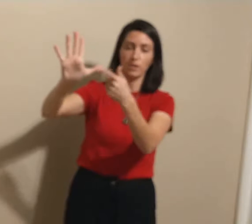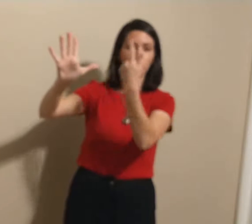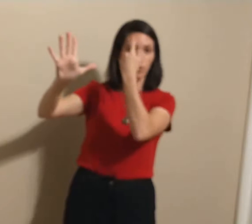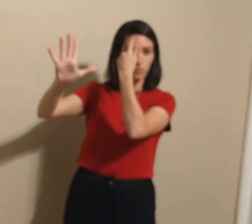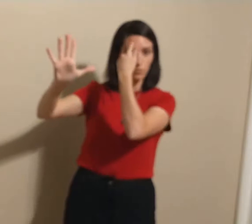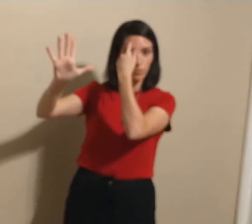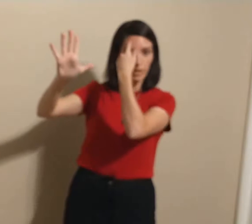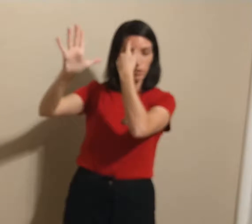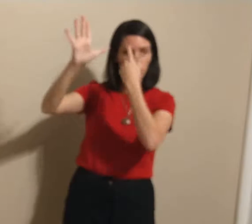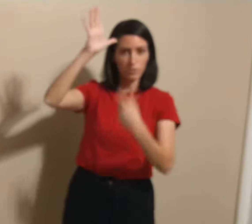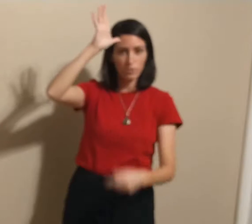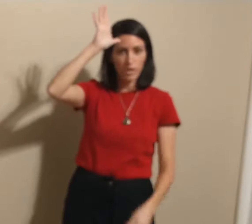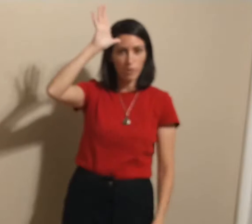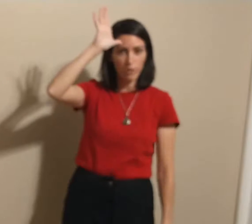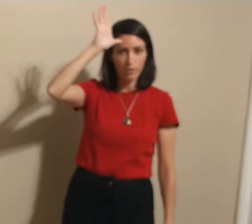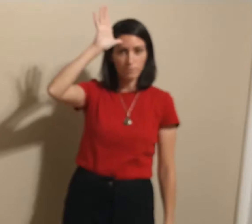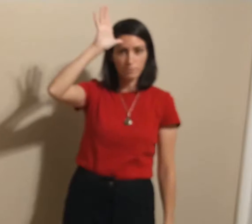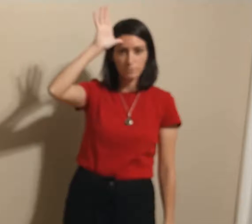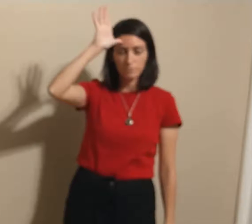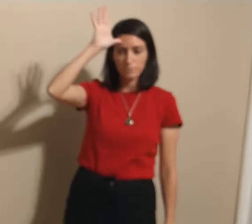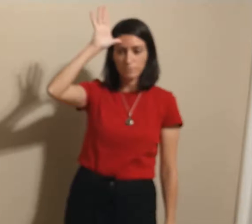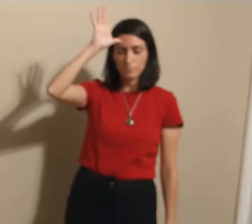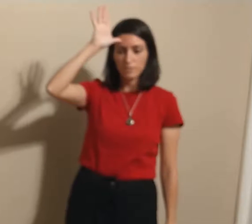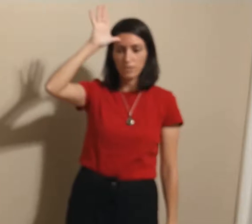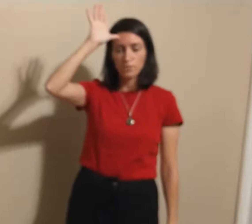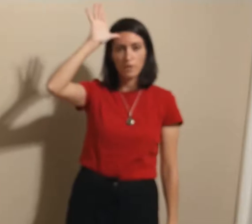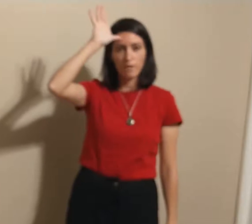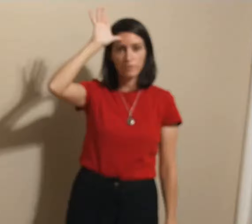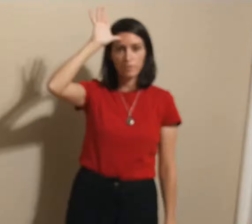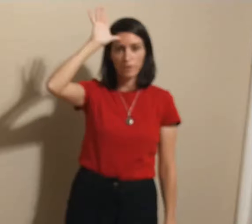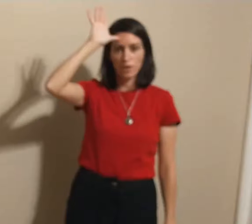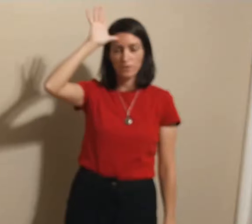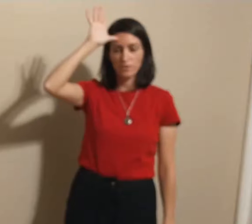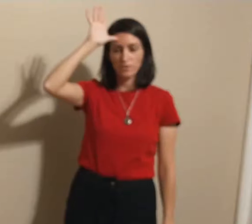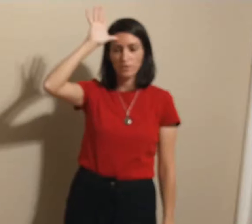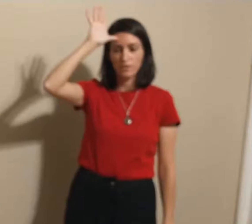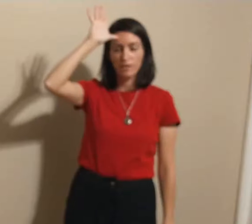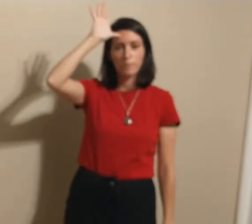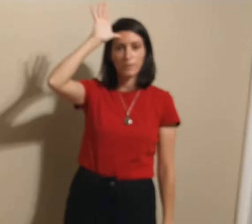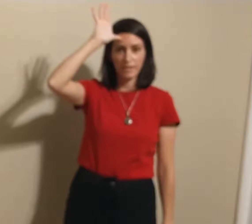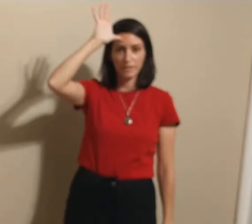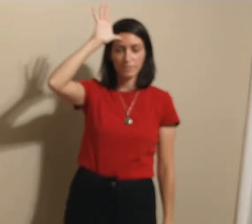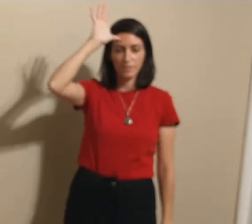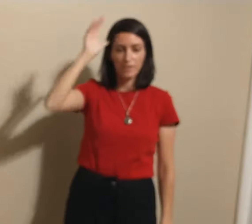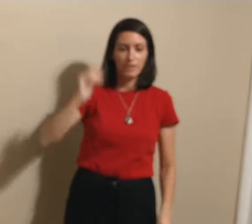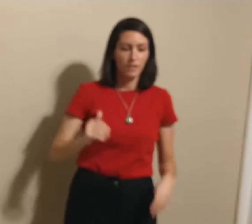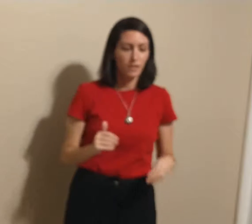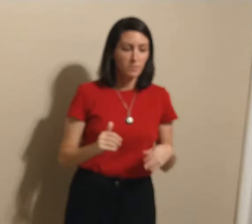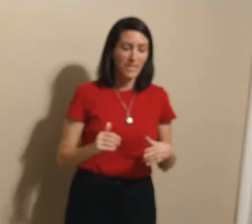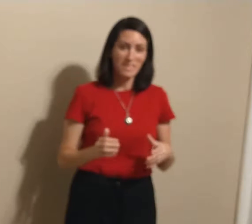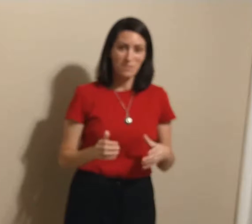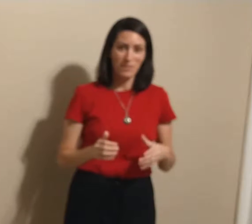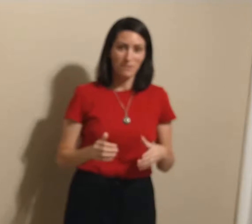thumb goes right over your eyebrow. Through Heavenly Father's plan. Plan is really